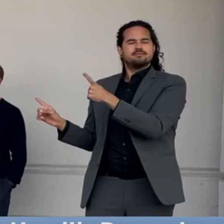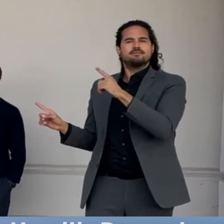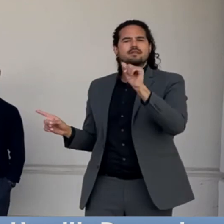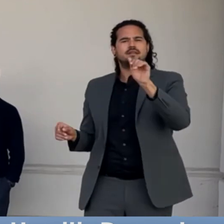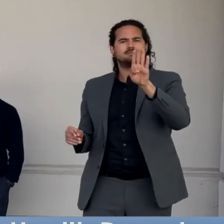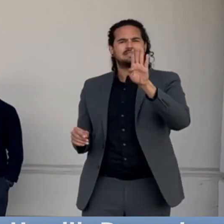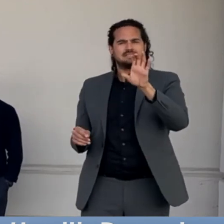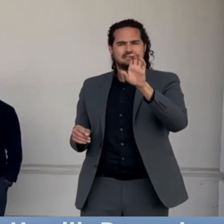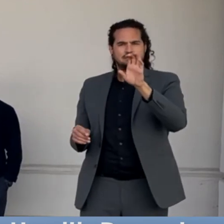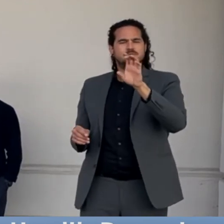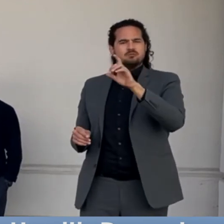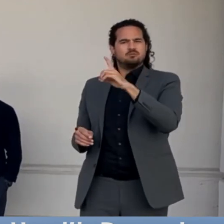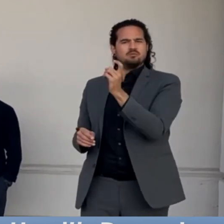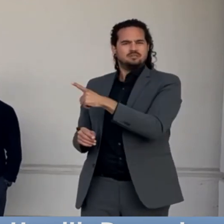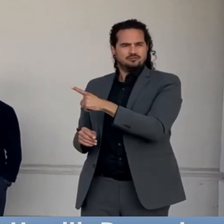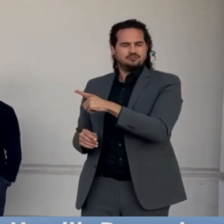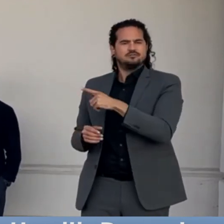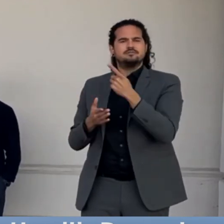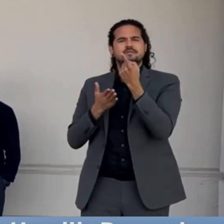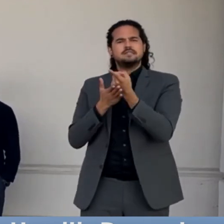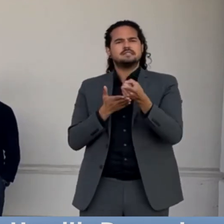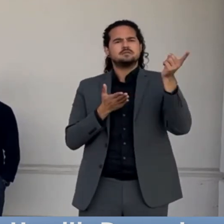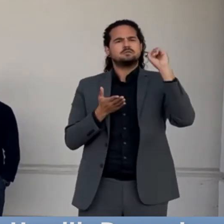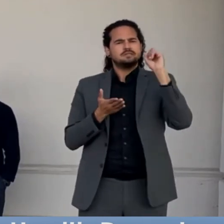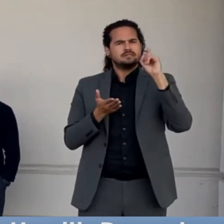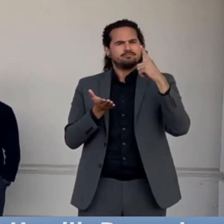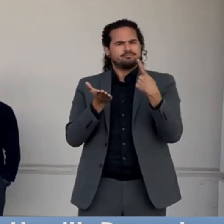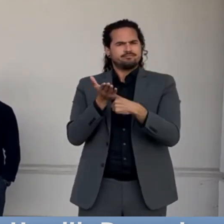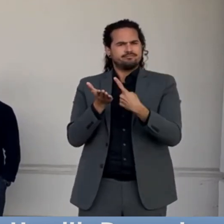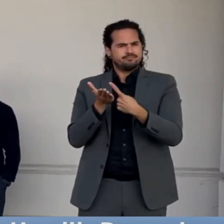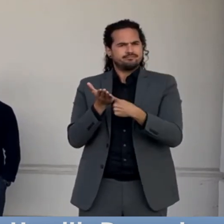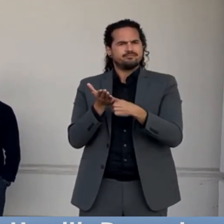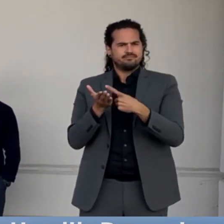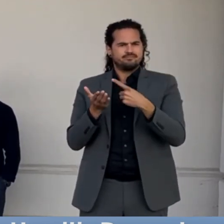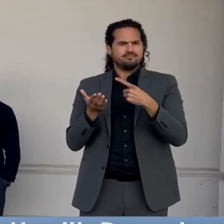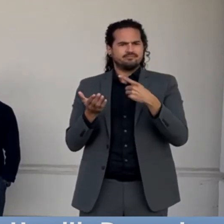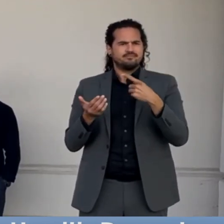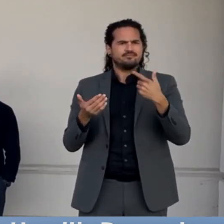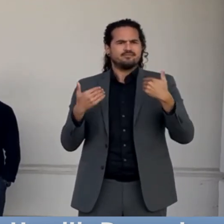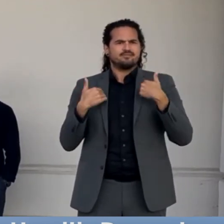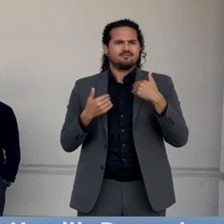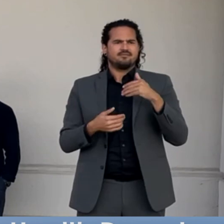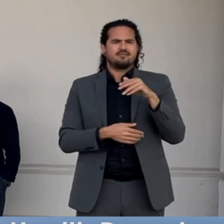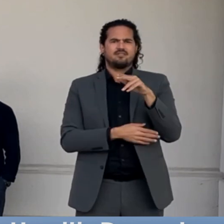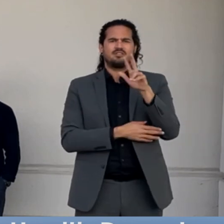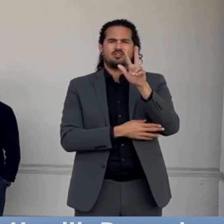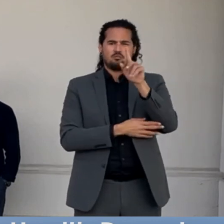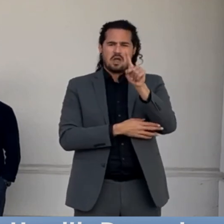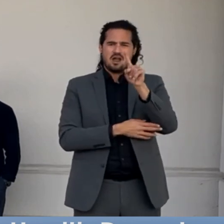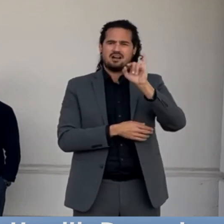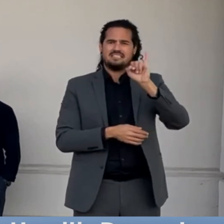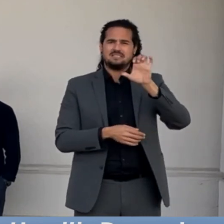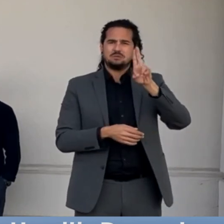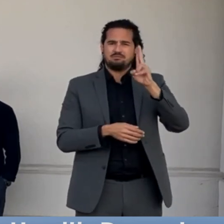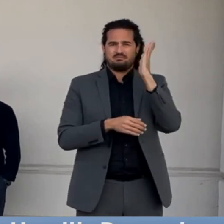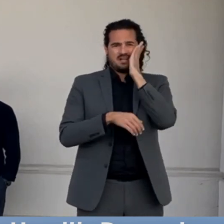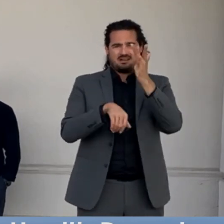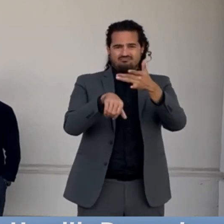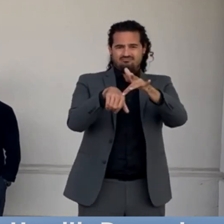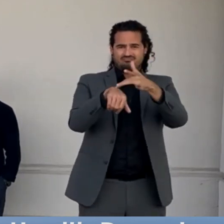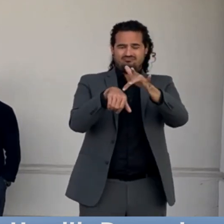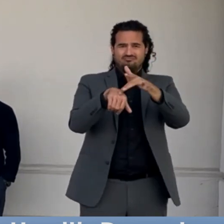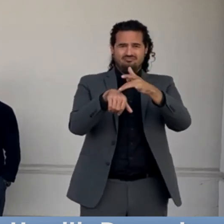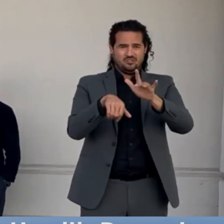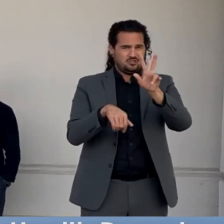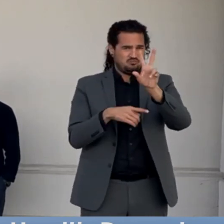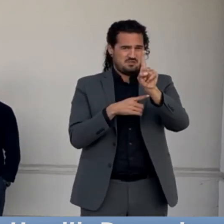Can you, last week we were down to just 31 ICU beds. Can you give us a sense of the picture now? And do